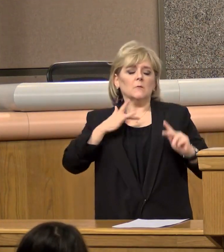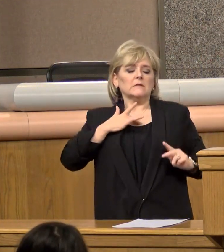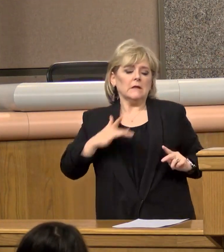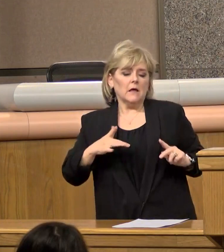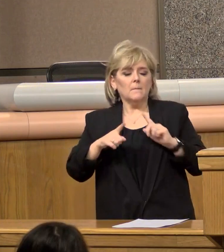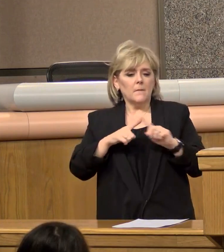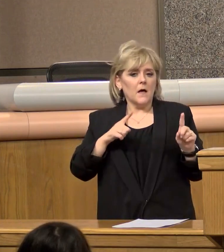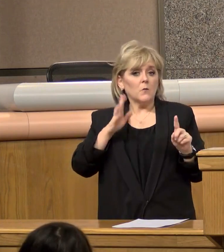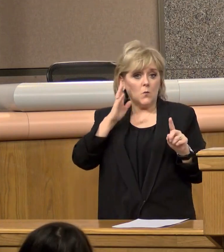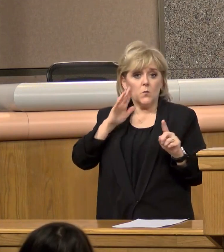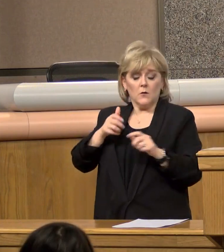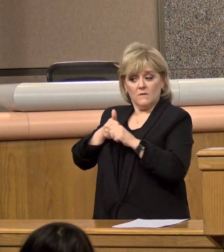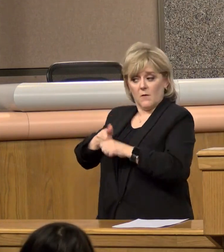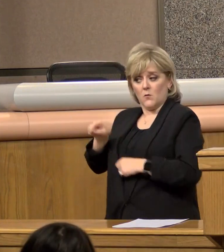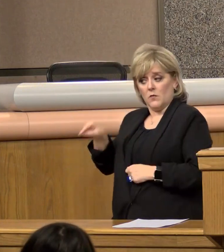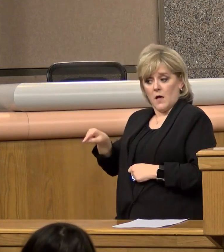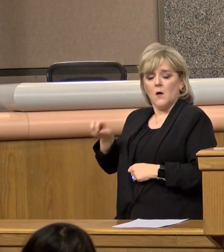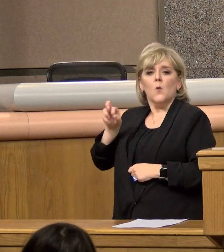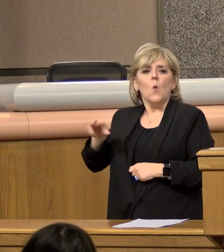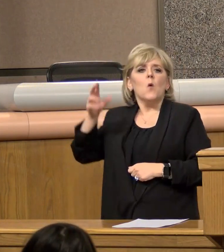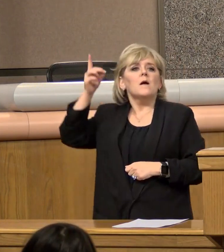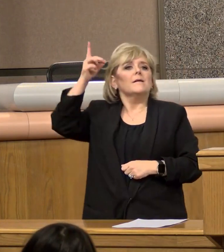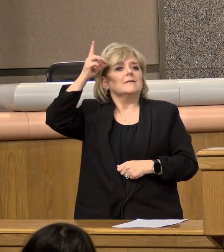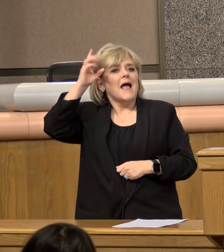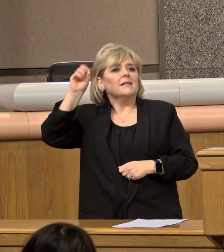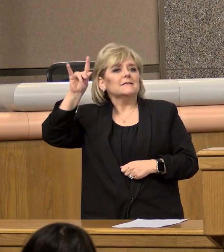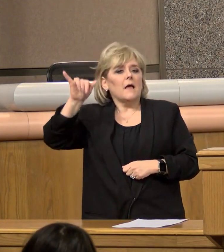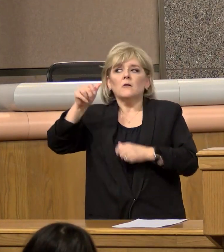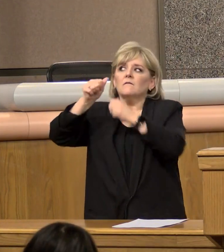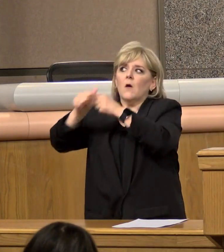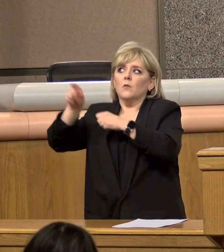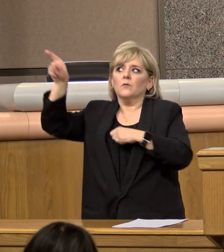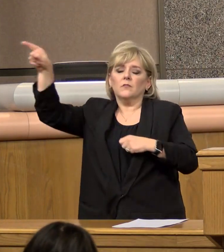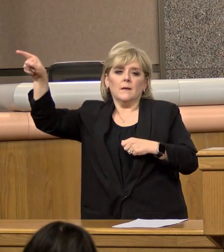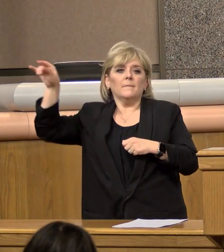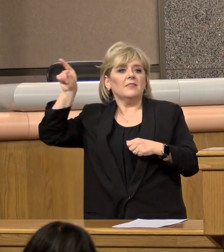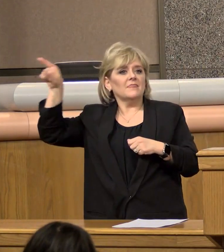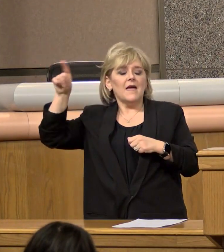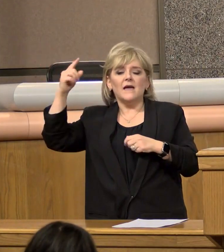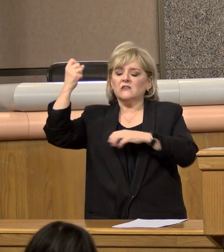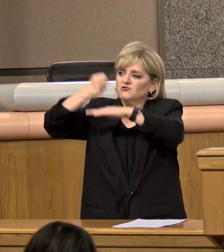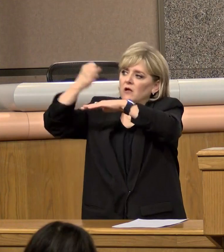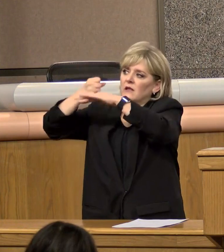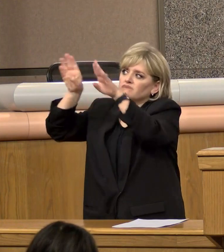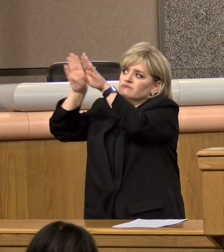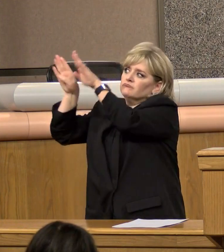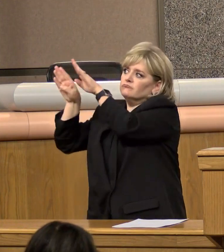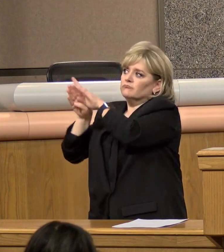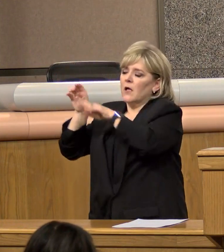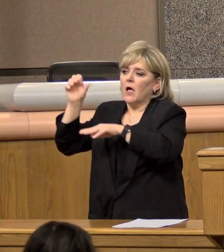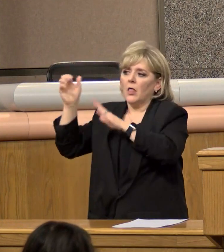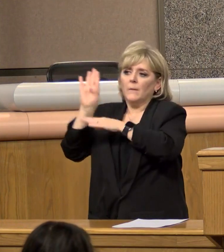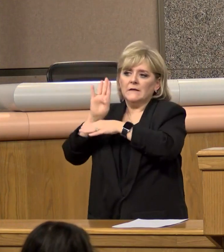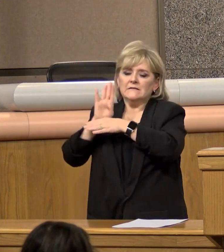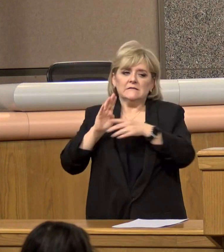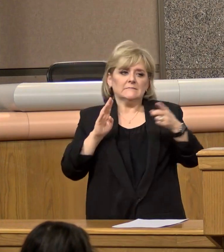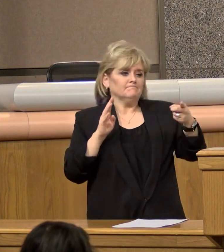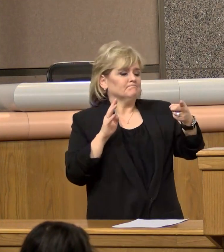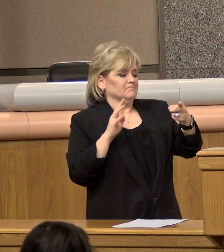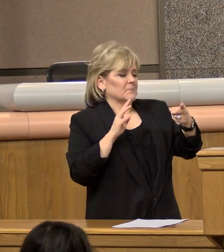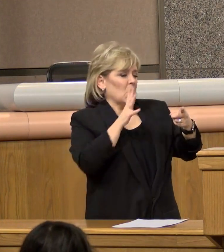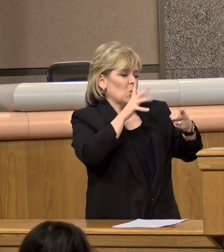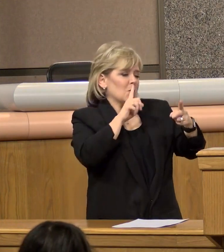to be like Dallas County and shut down a longer list of businesses and only allow essential services? I think you should look for some guidance on that tomorrow.